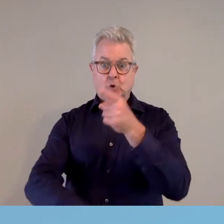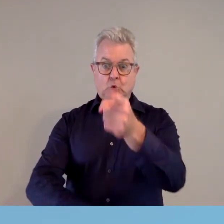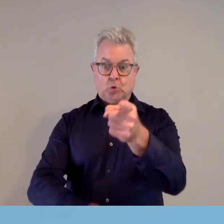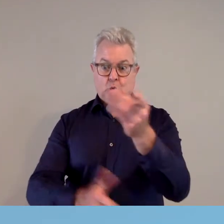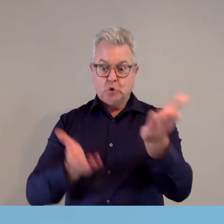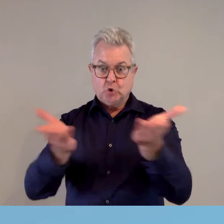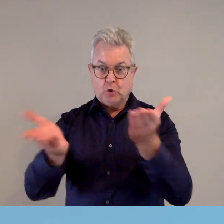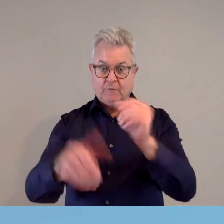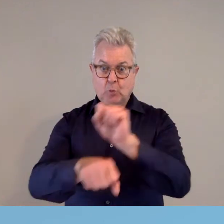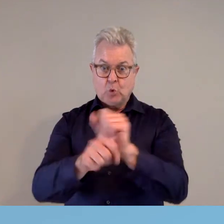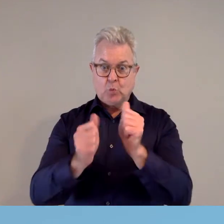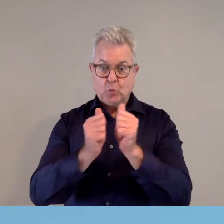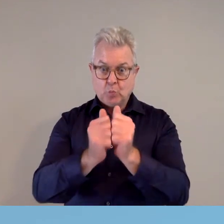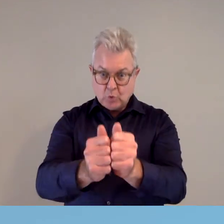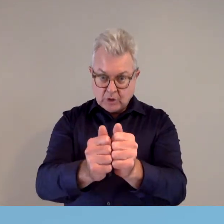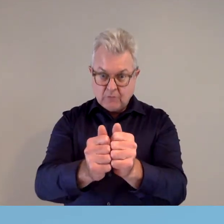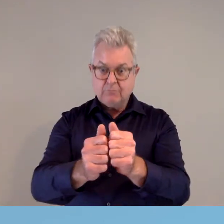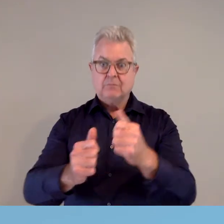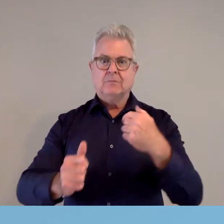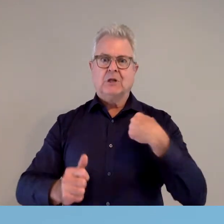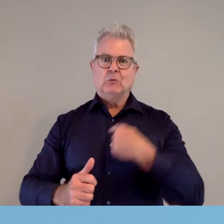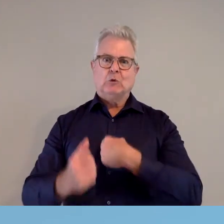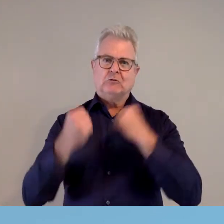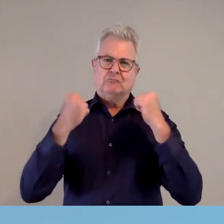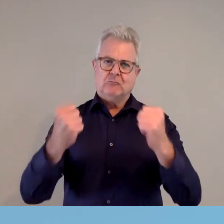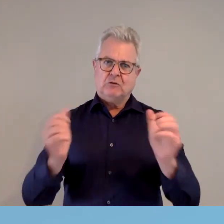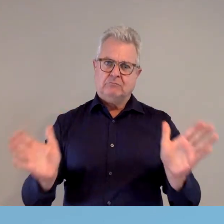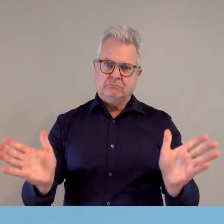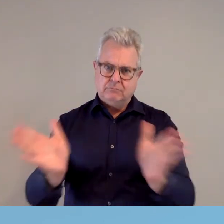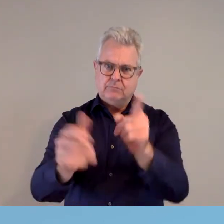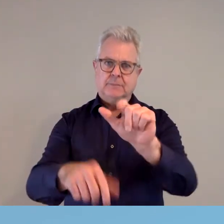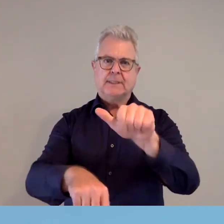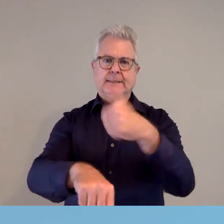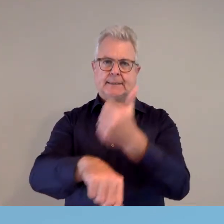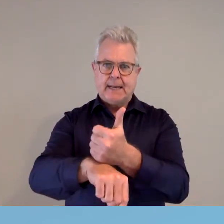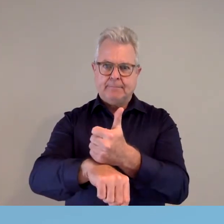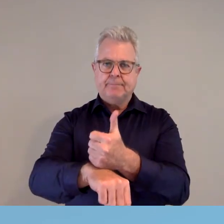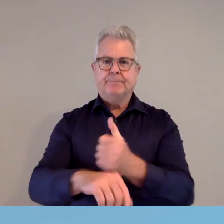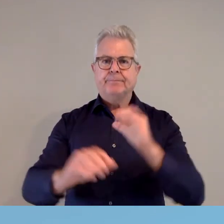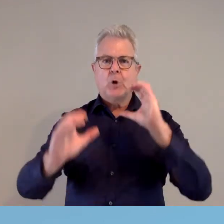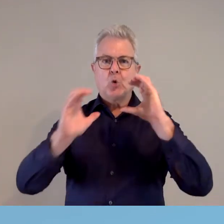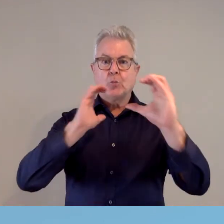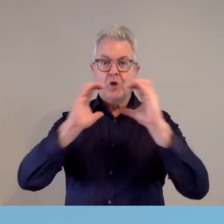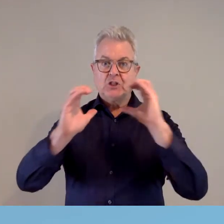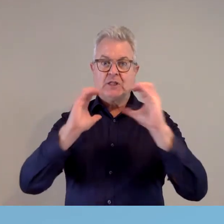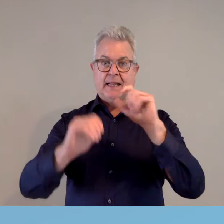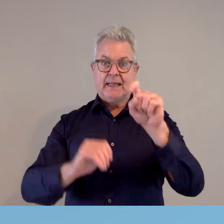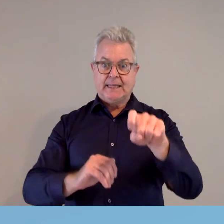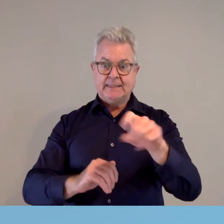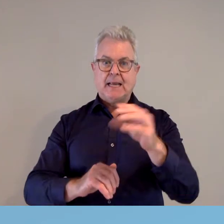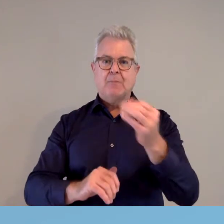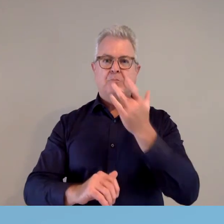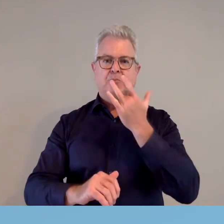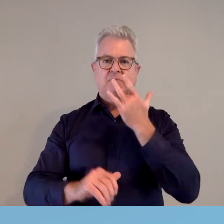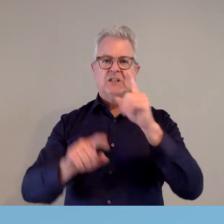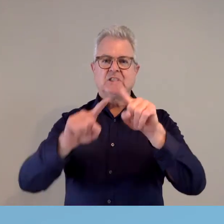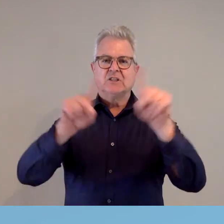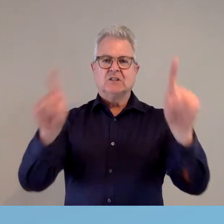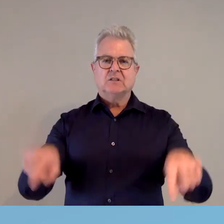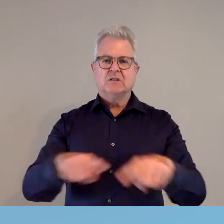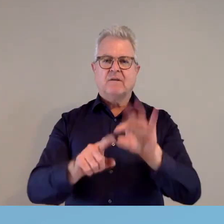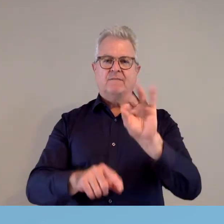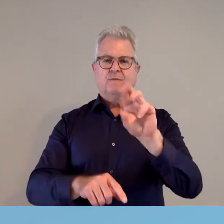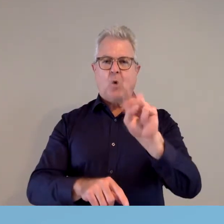For any or all of the deaf and hard of hearing patients you serve, We suggest and strongly encourage